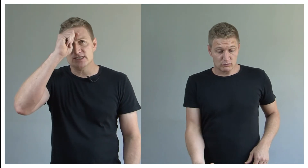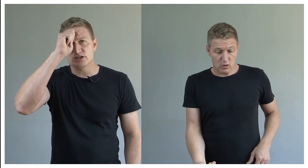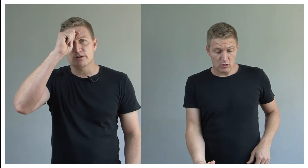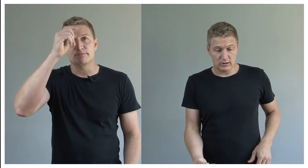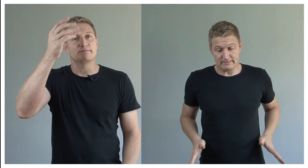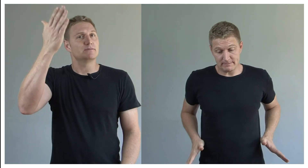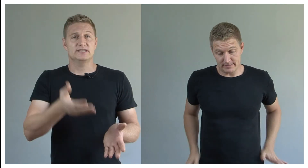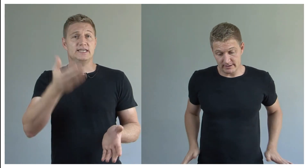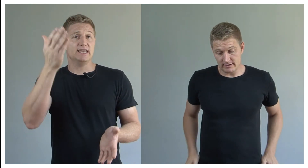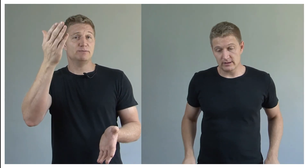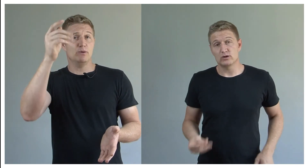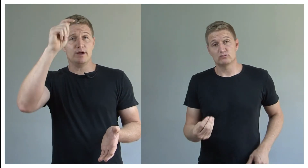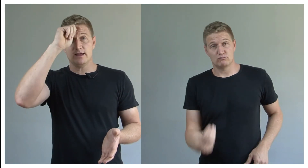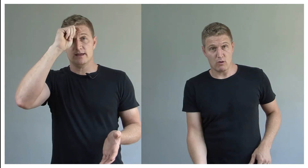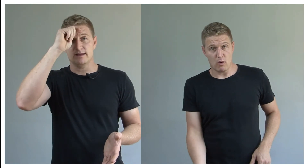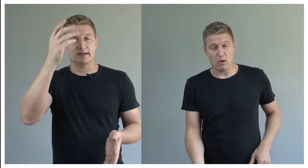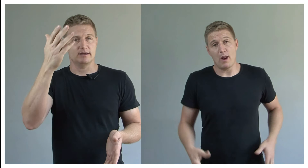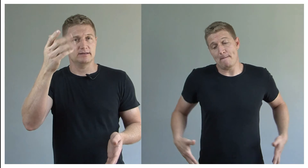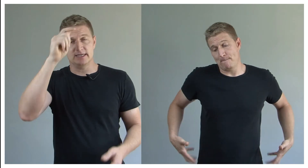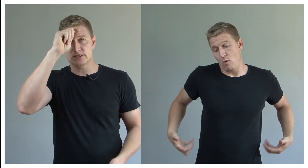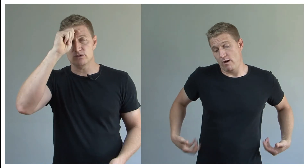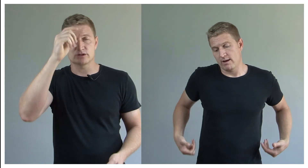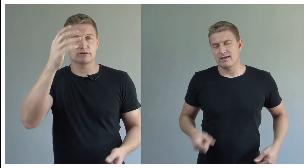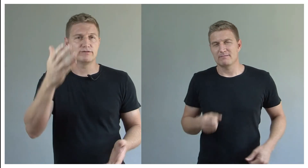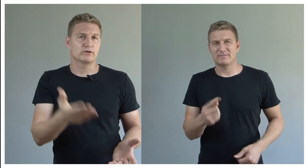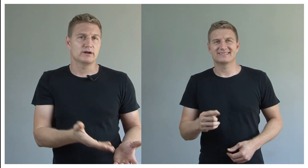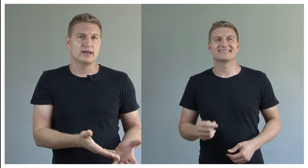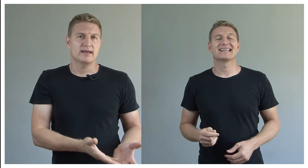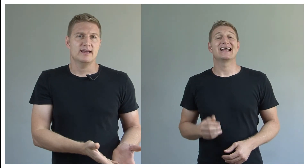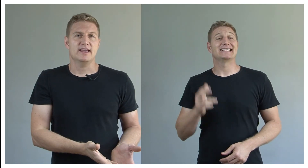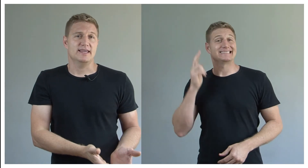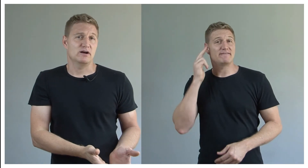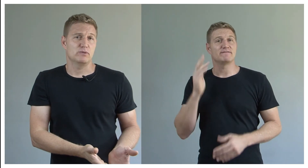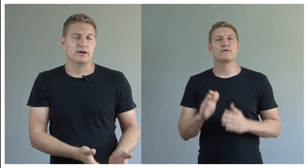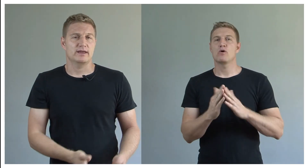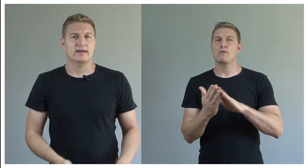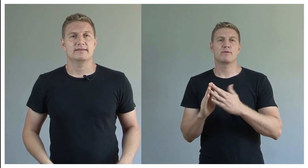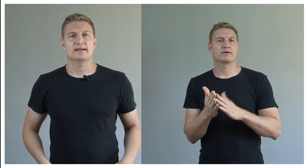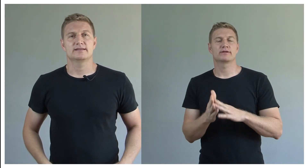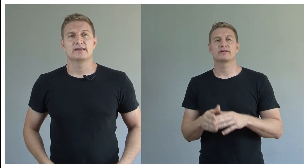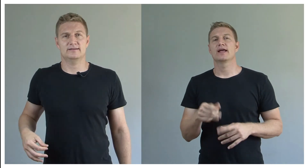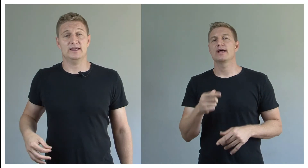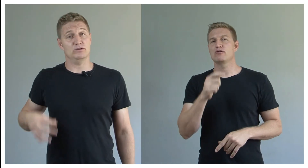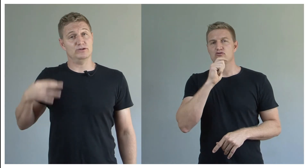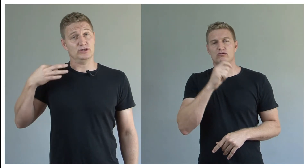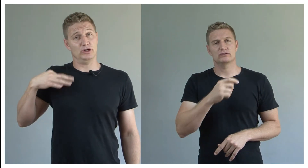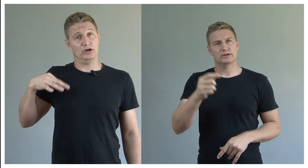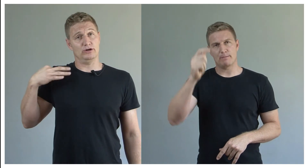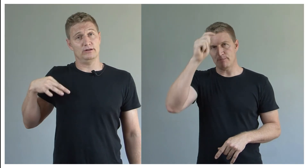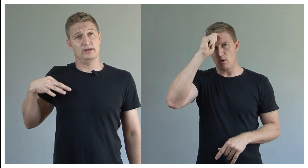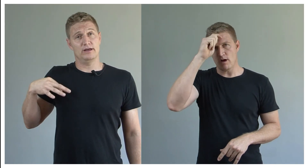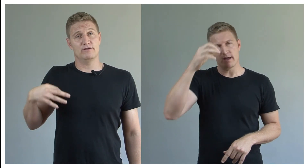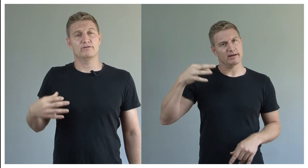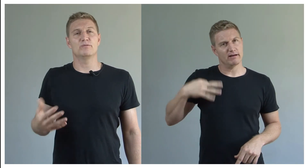to a teenage boy, and this also for a young boy, and then they use girl for